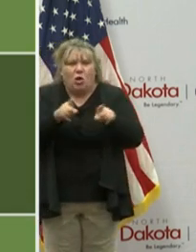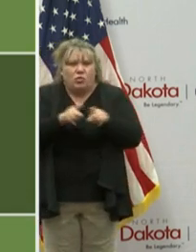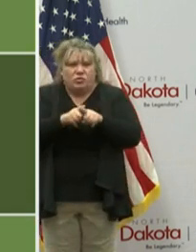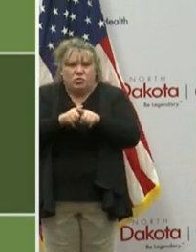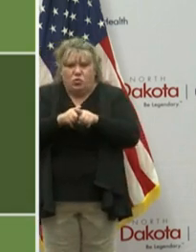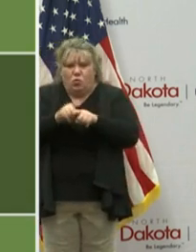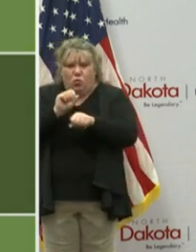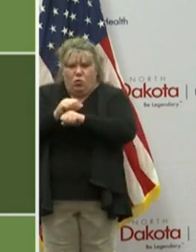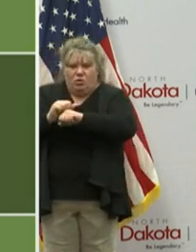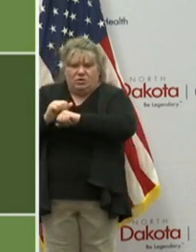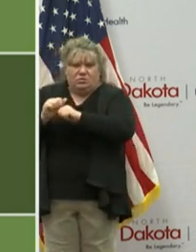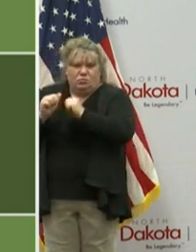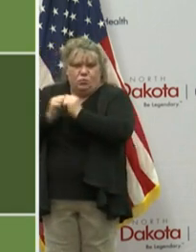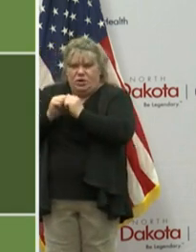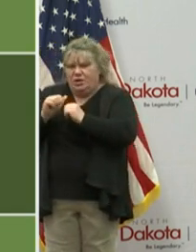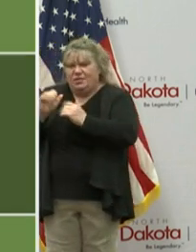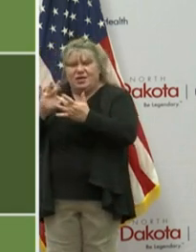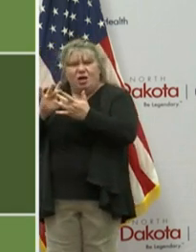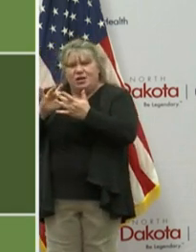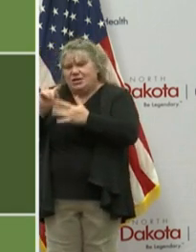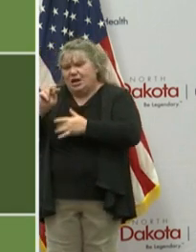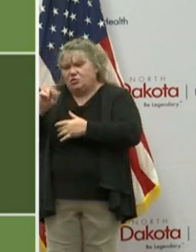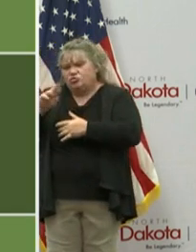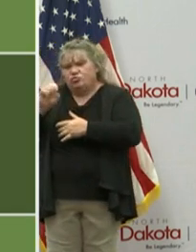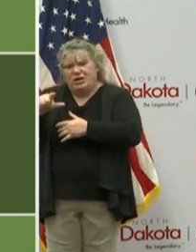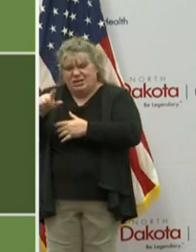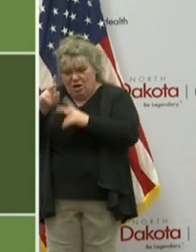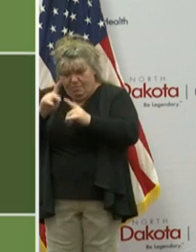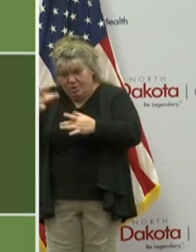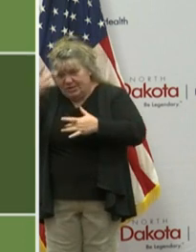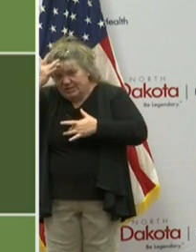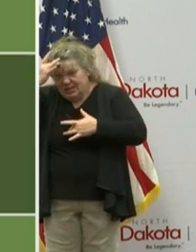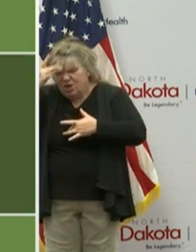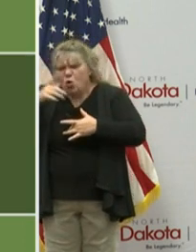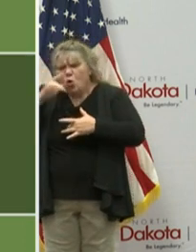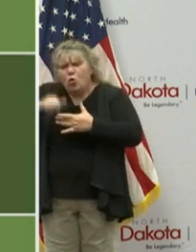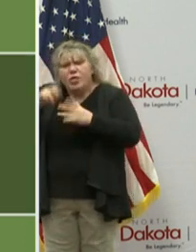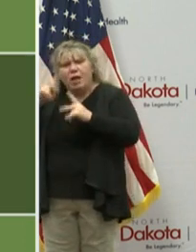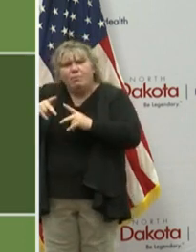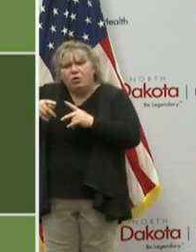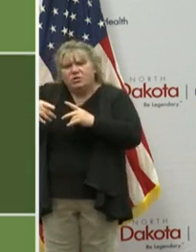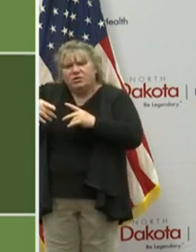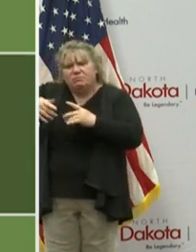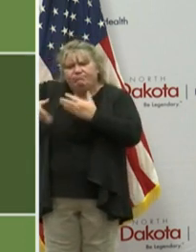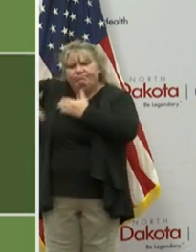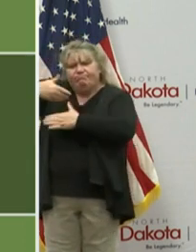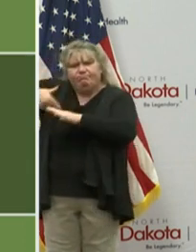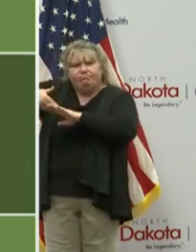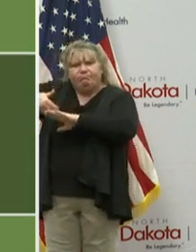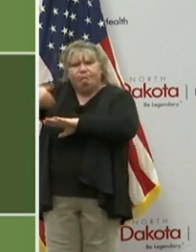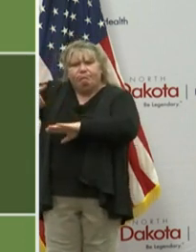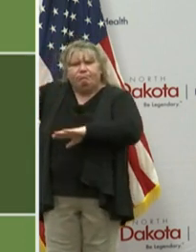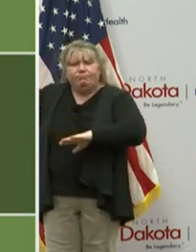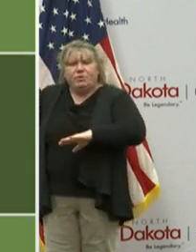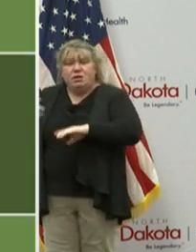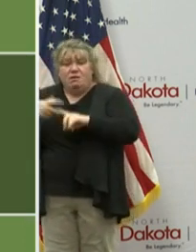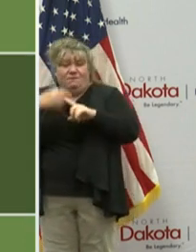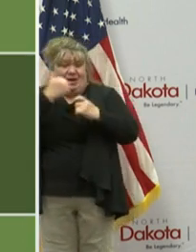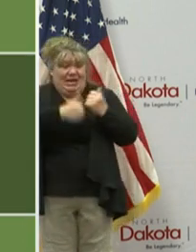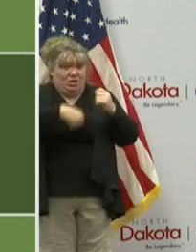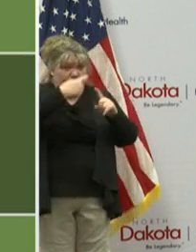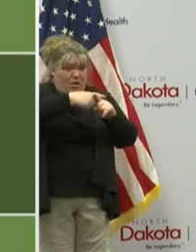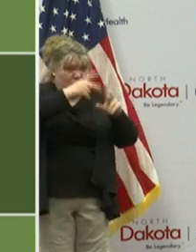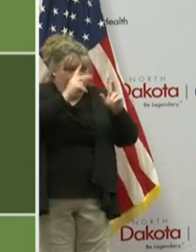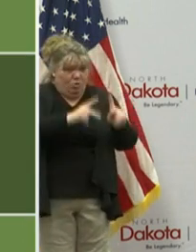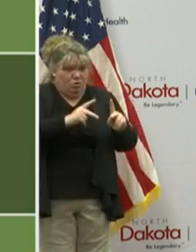And this is how we get ahead of this. But that's a challenge. The governor talked about for every positive, it's going to